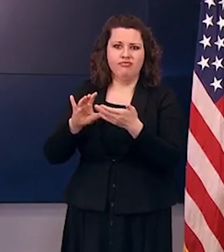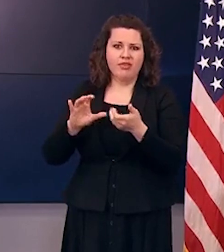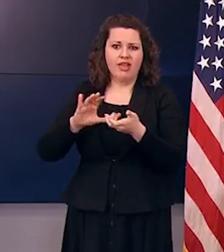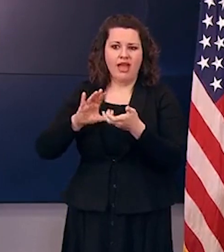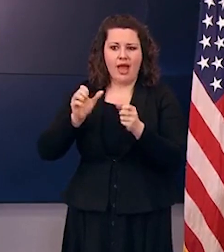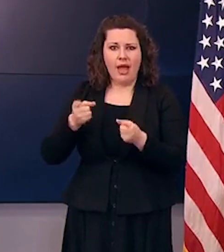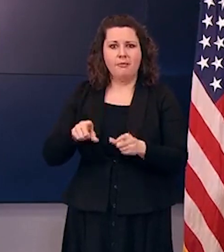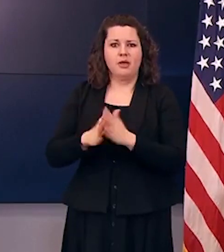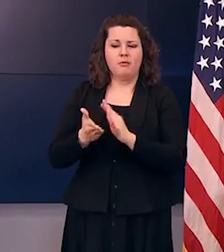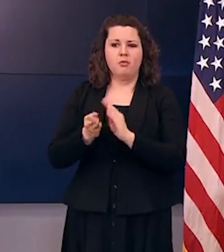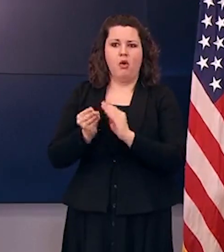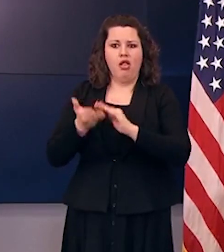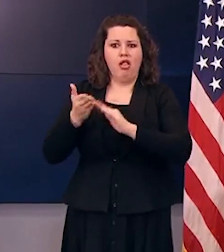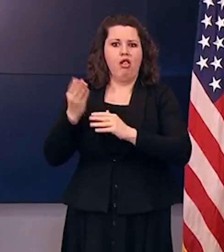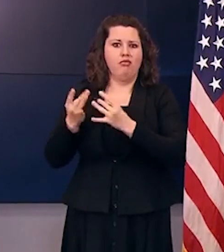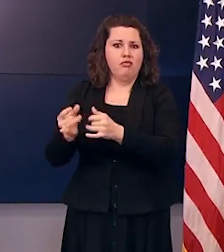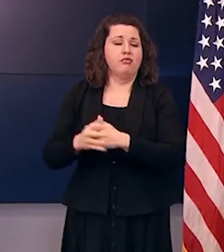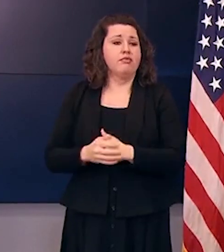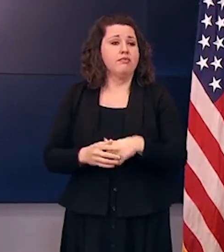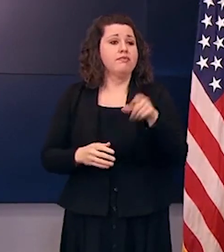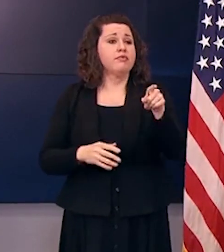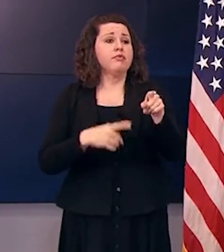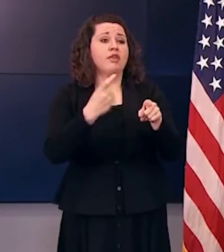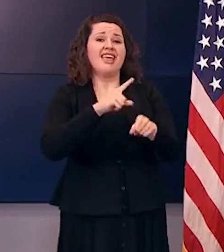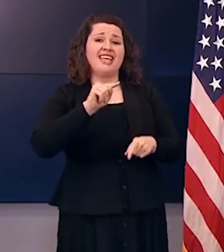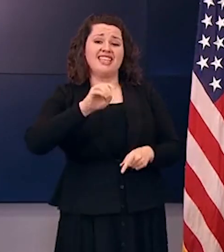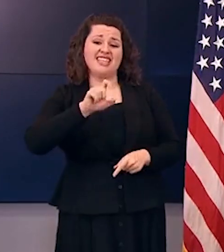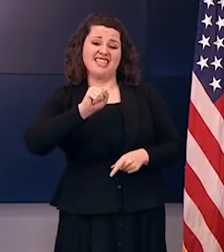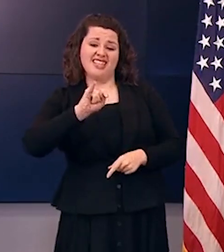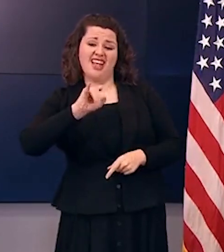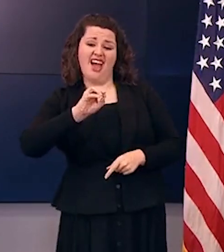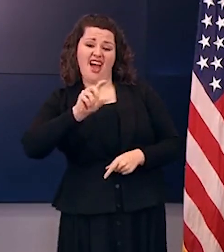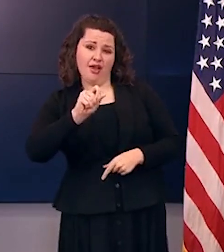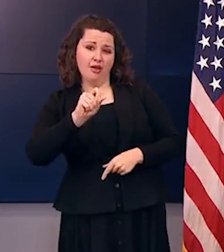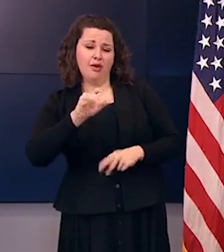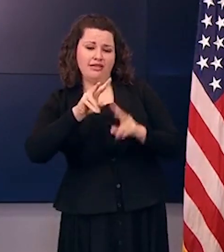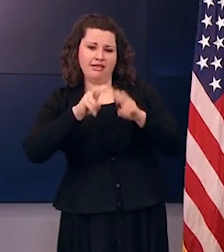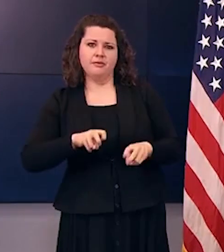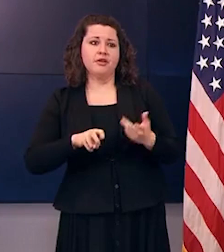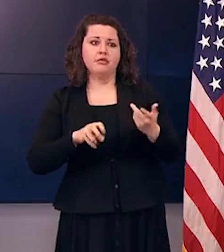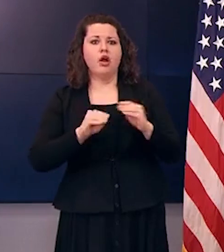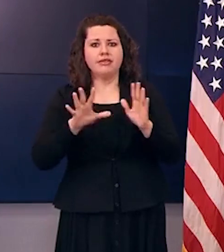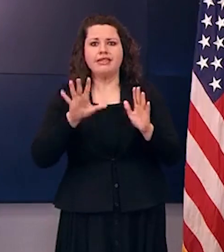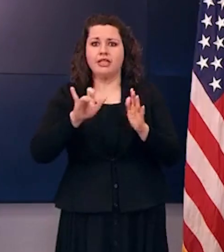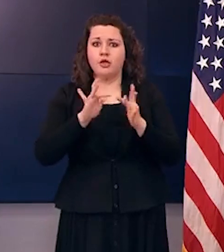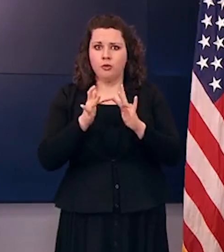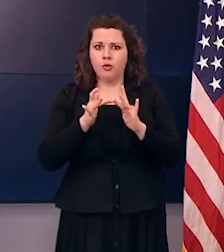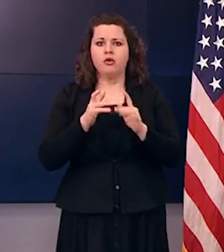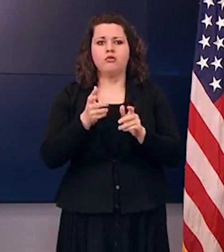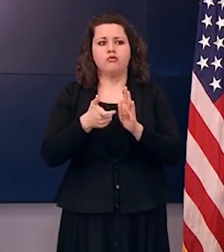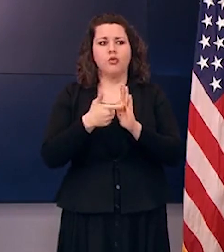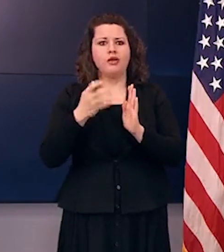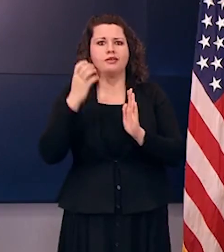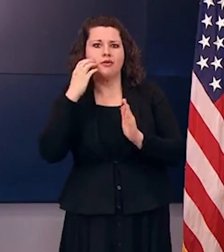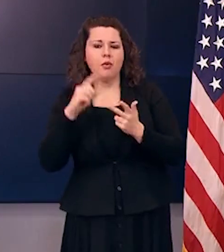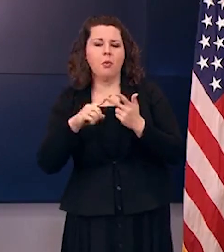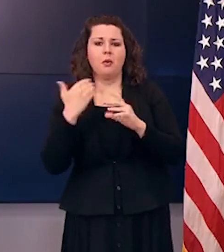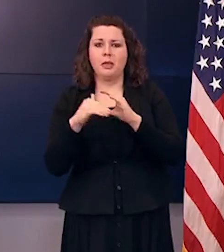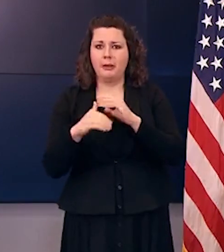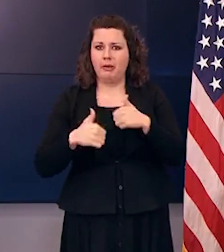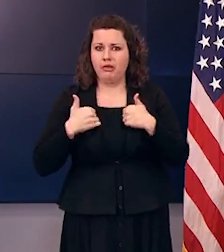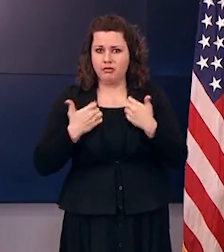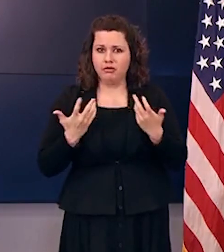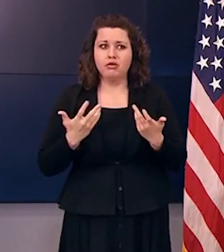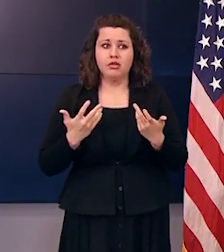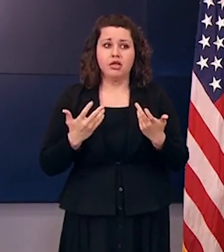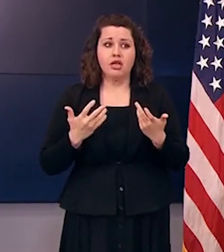operational. And with the Test Iowa assessment, obviously you need a computer. It also calls for a cell phone and an email address.